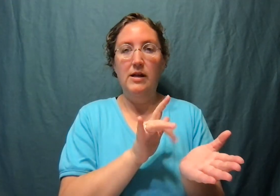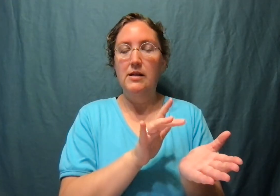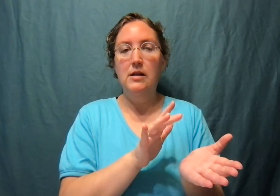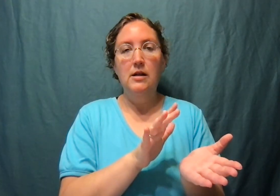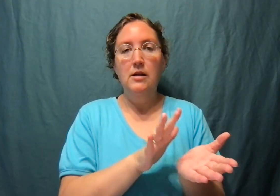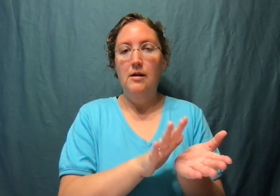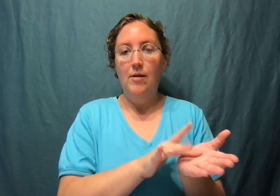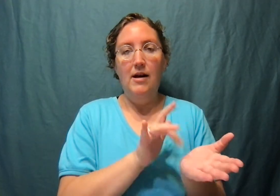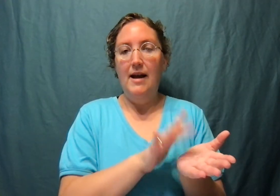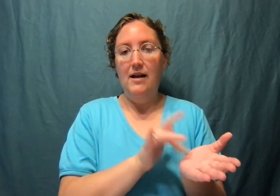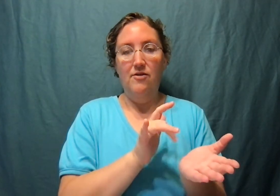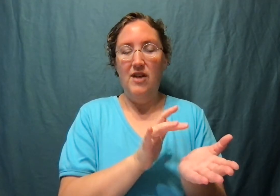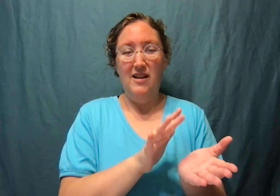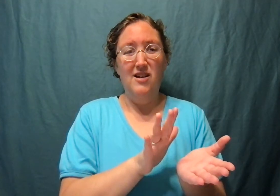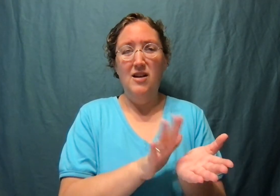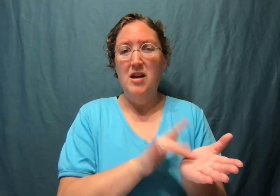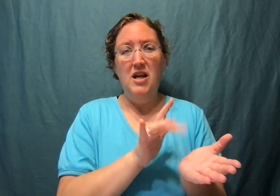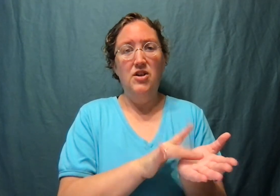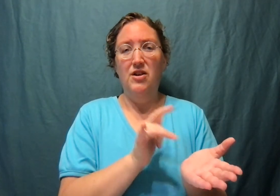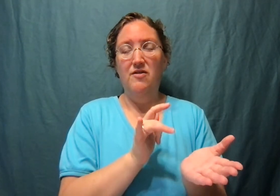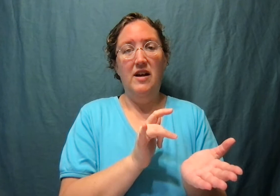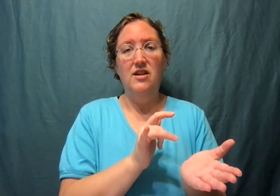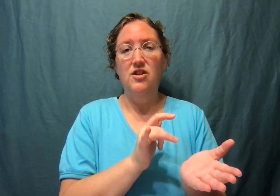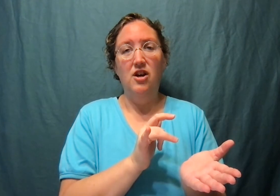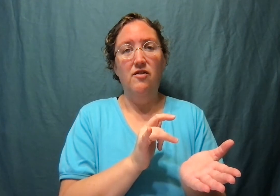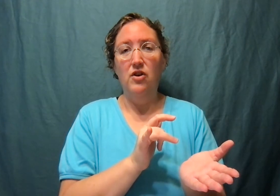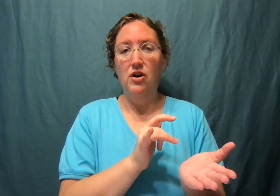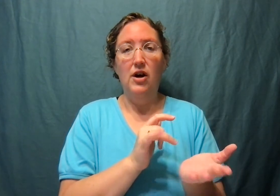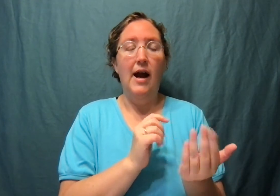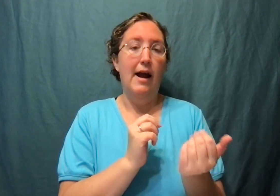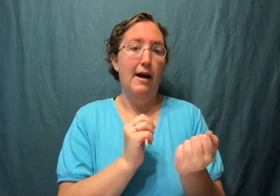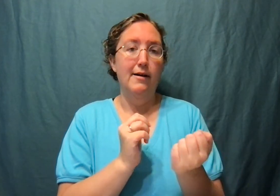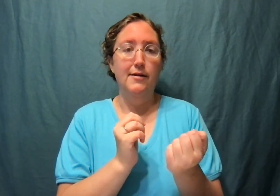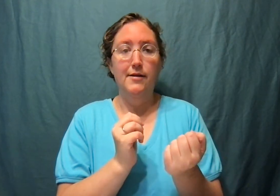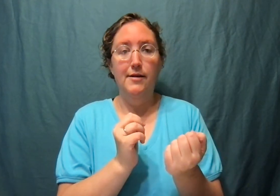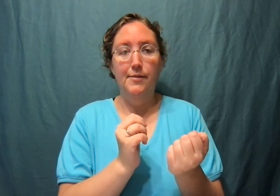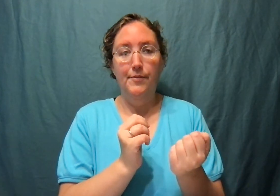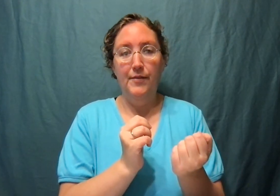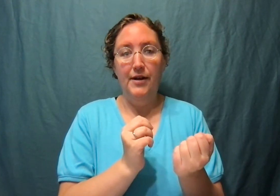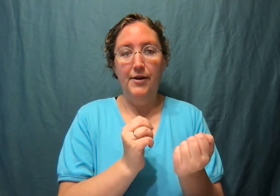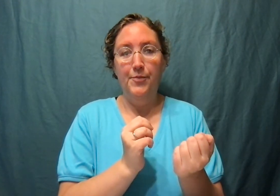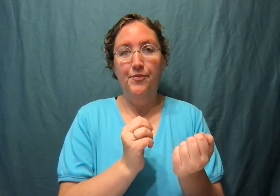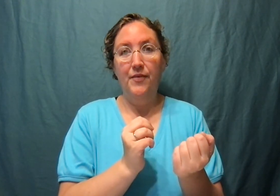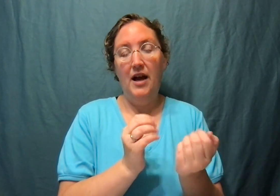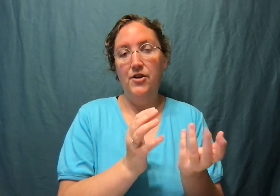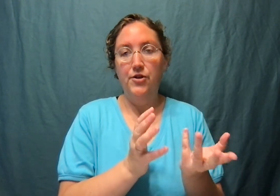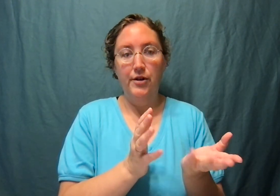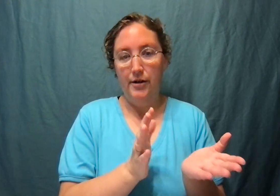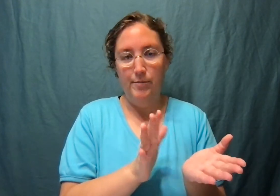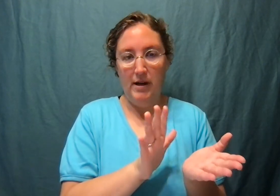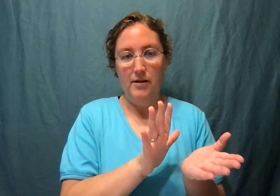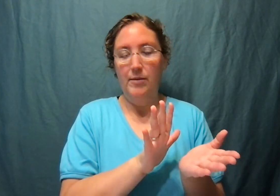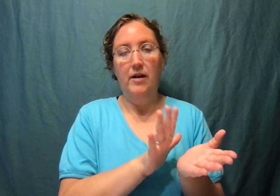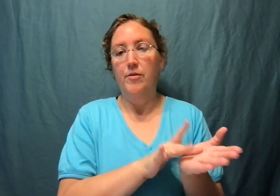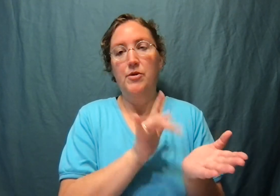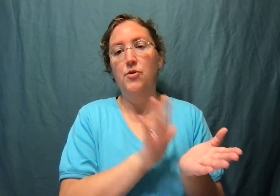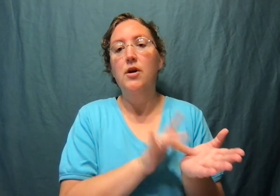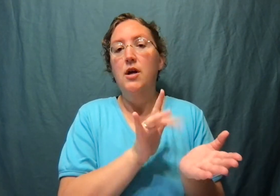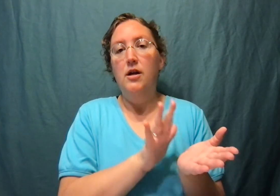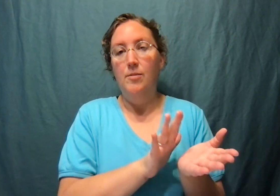always a negative thing. He took advantage of her and, asked her to pick something up from the store. Could be